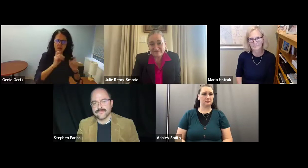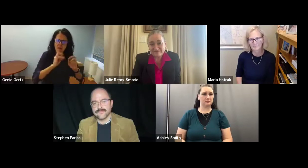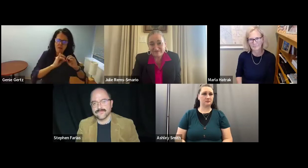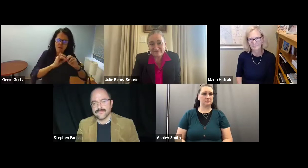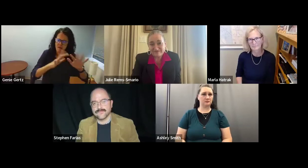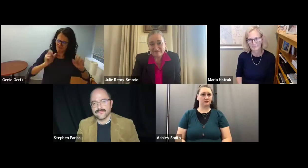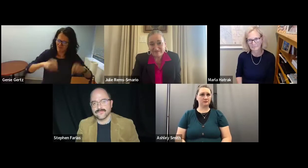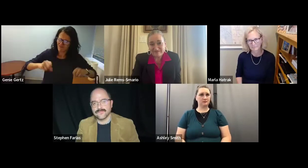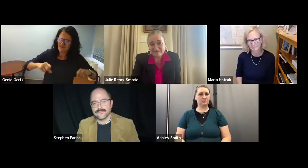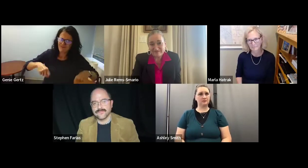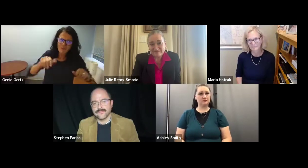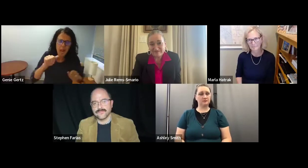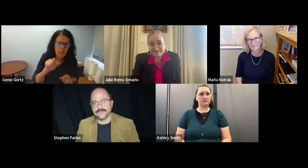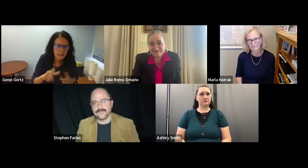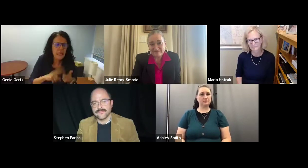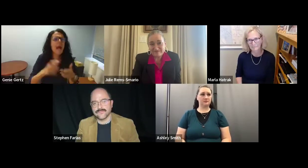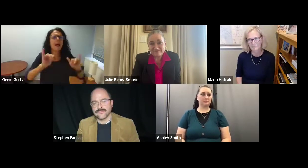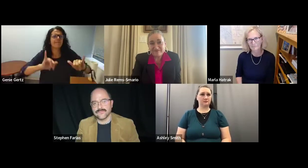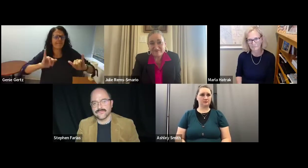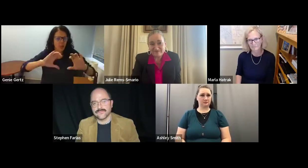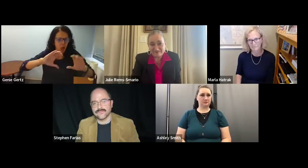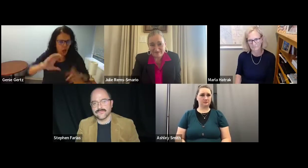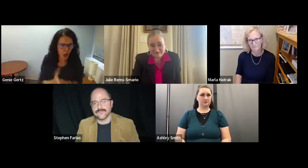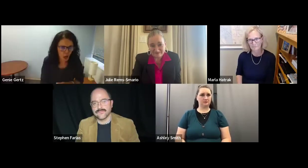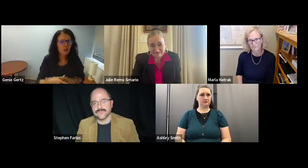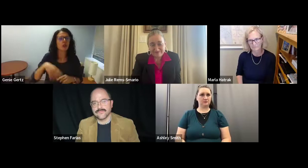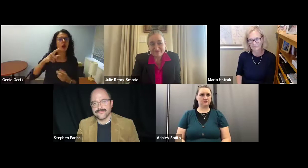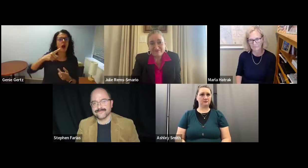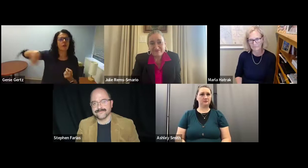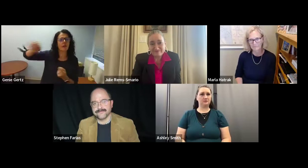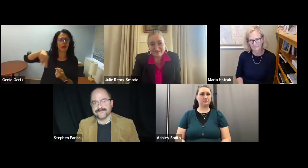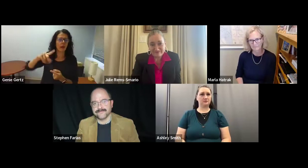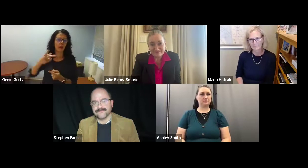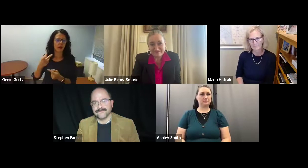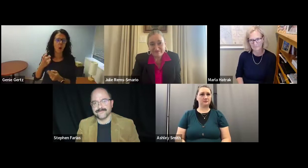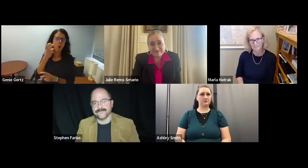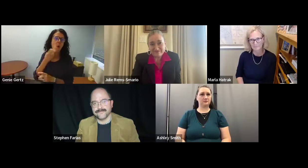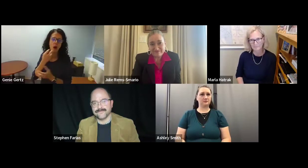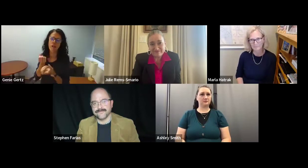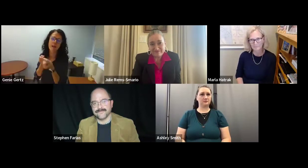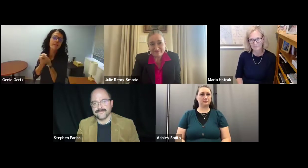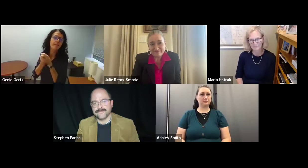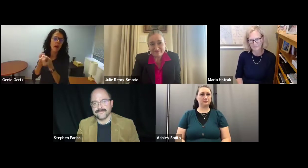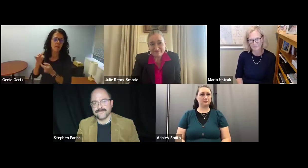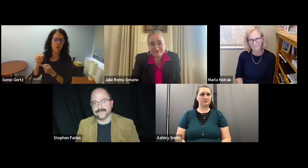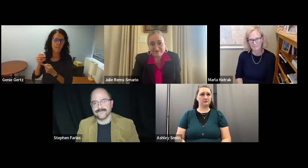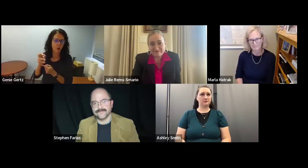and the 90s. They started doing more research and they started finding out what the issues were. And the